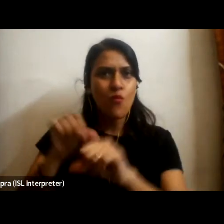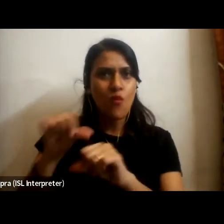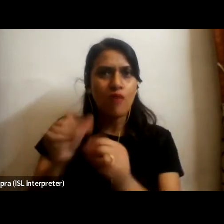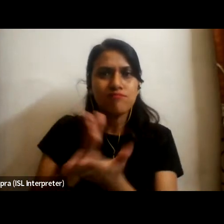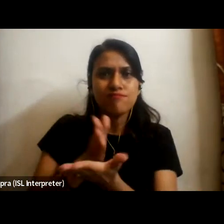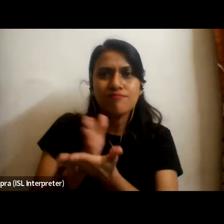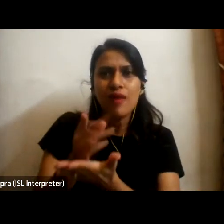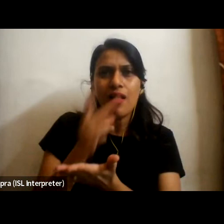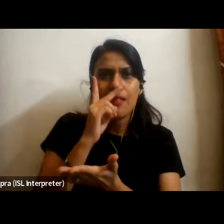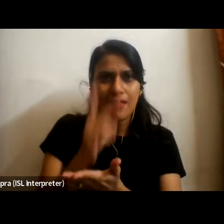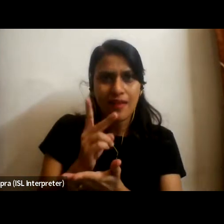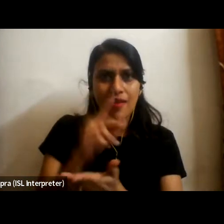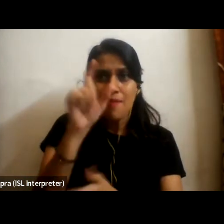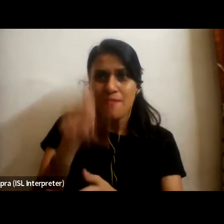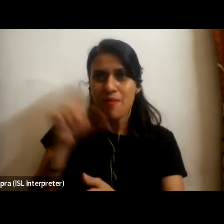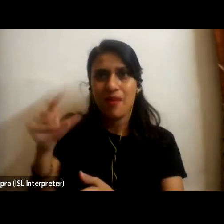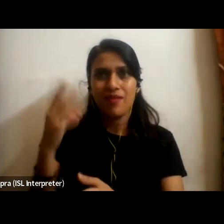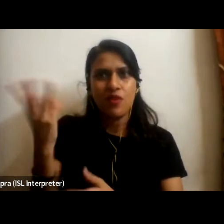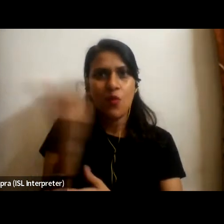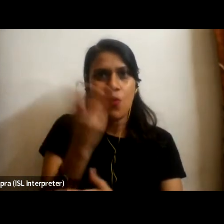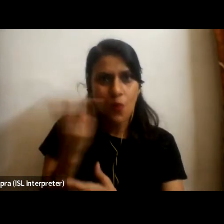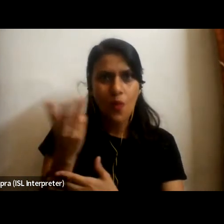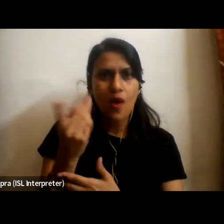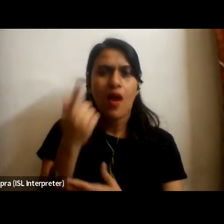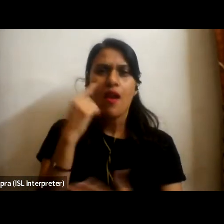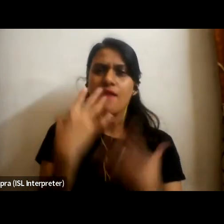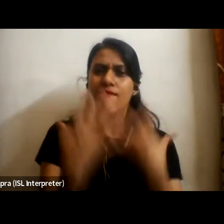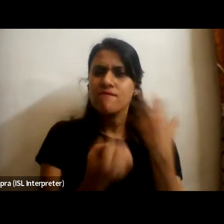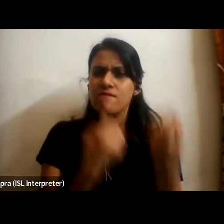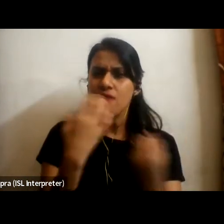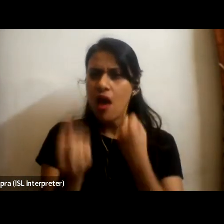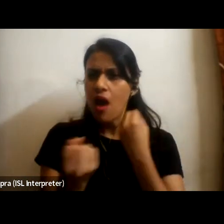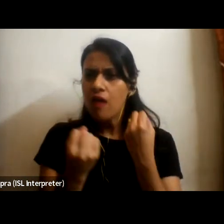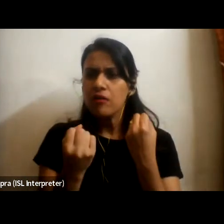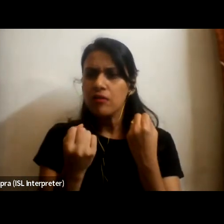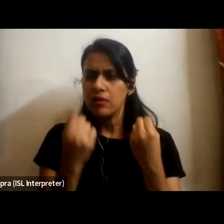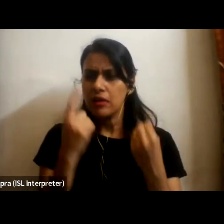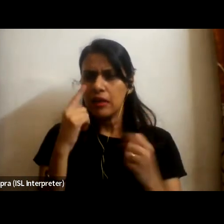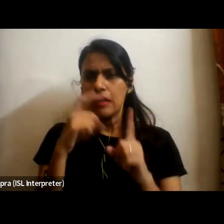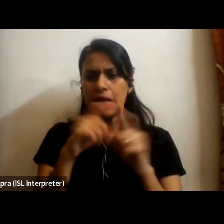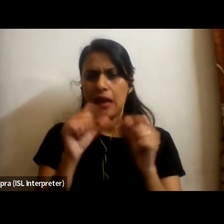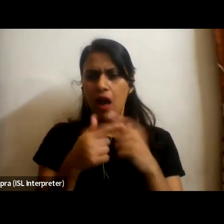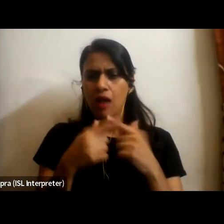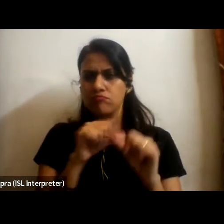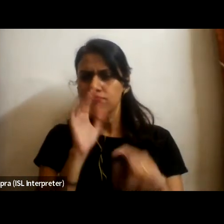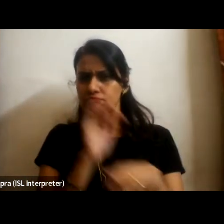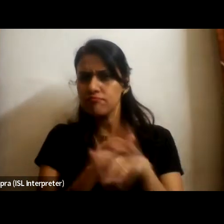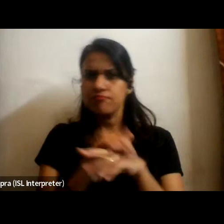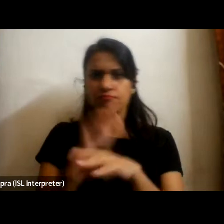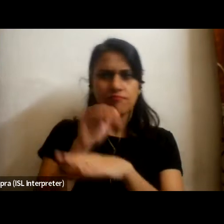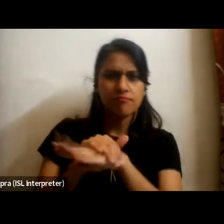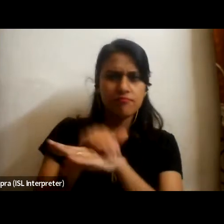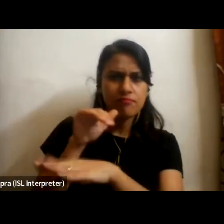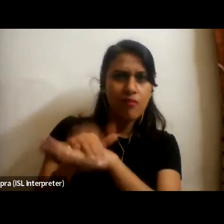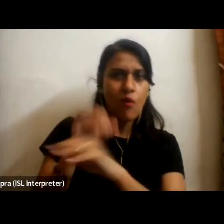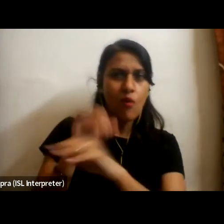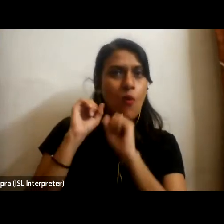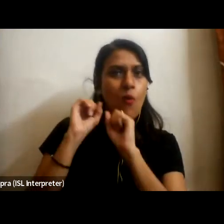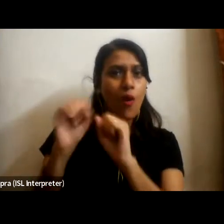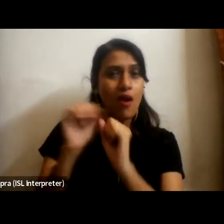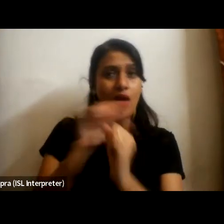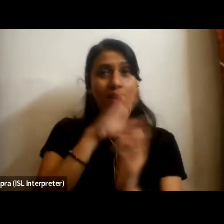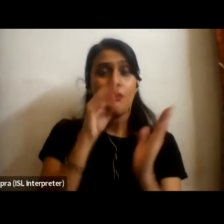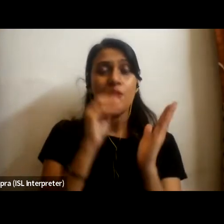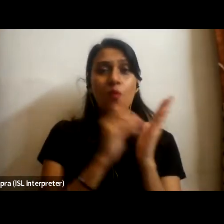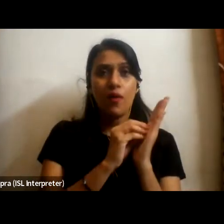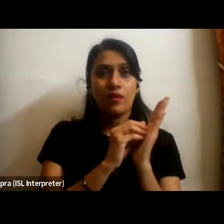of you while you identified the data sets, while you identified the issues and how that went. But I think